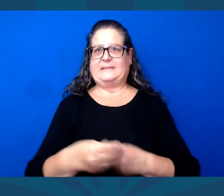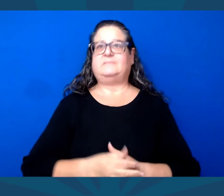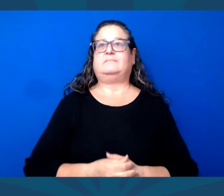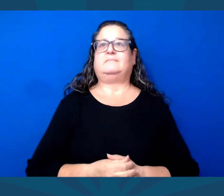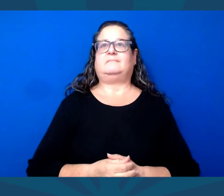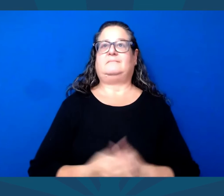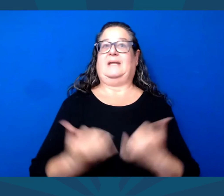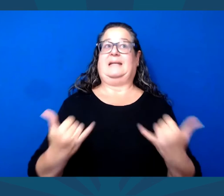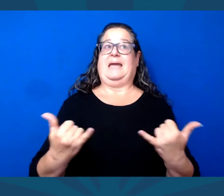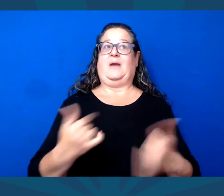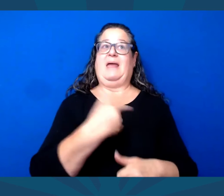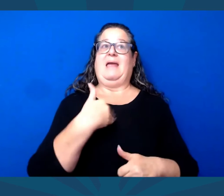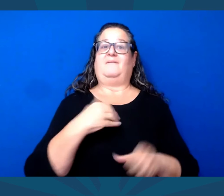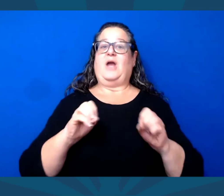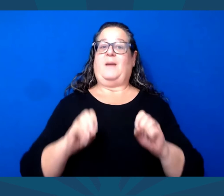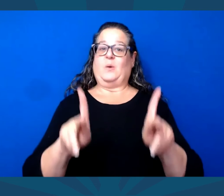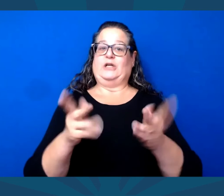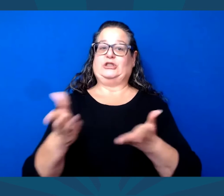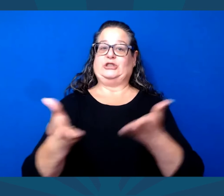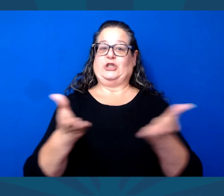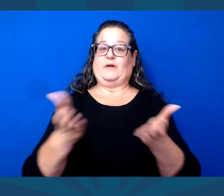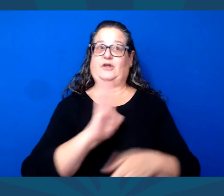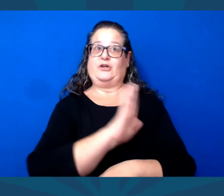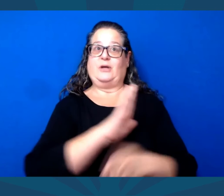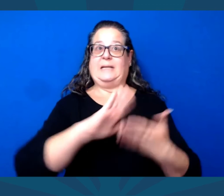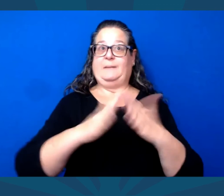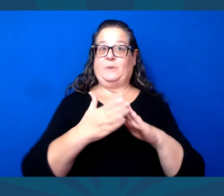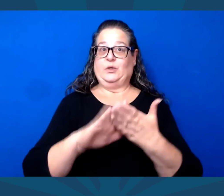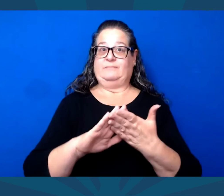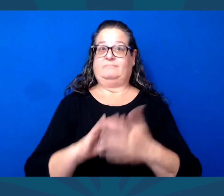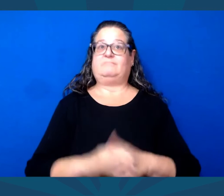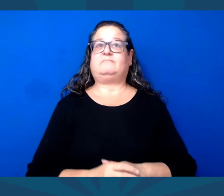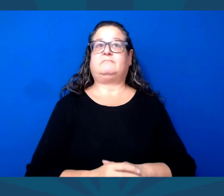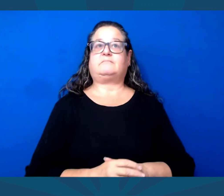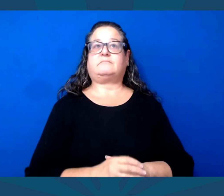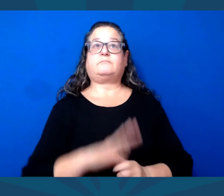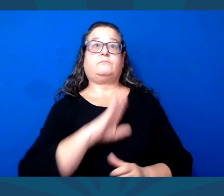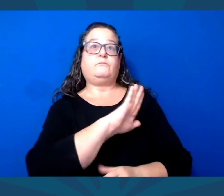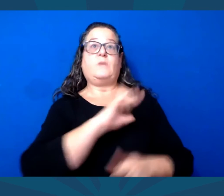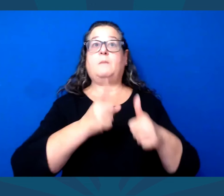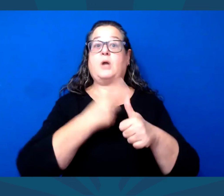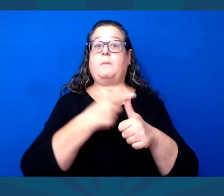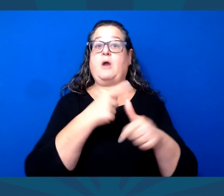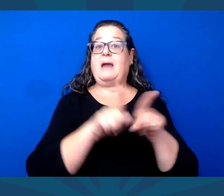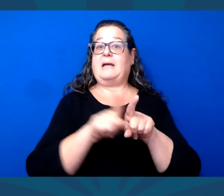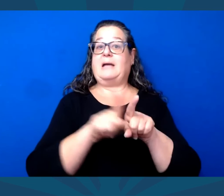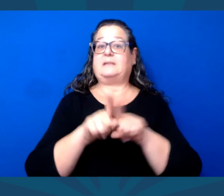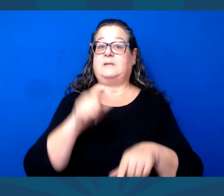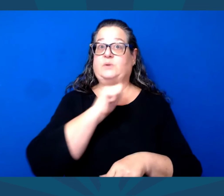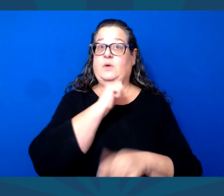offices, I am blessed to have the opportunity to serve my community.